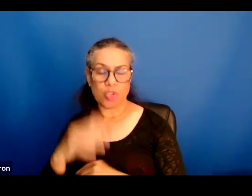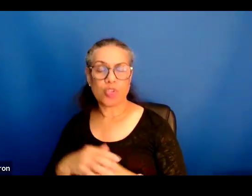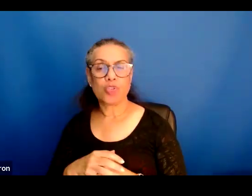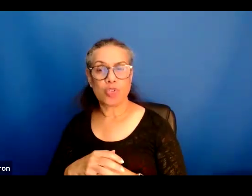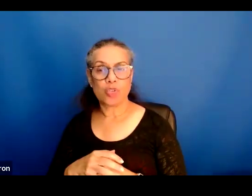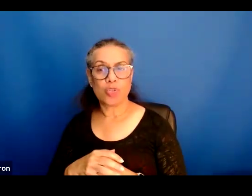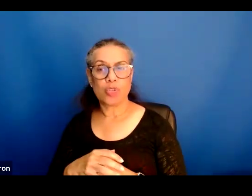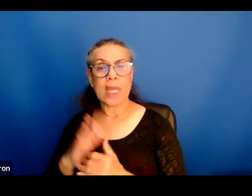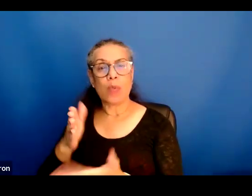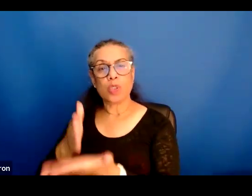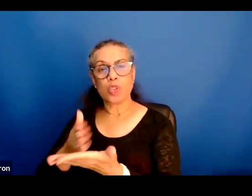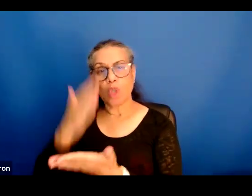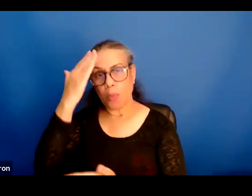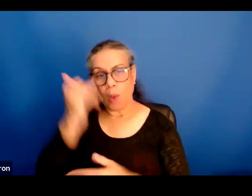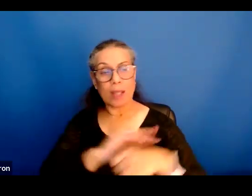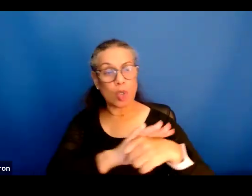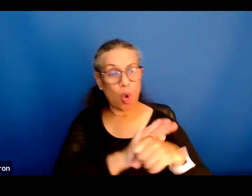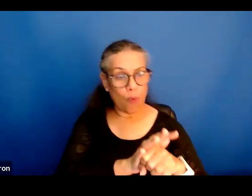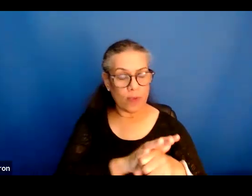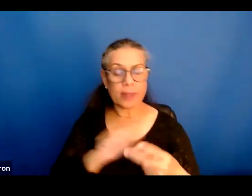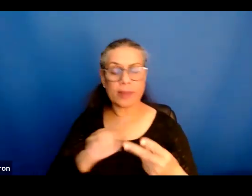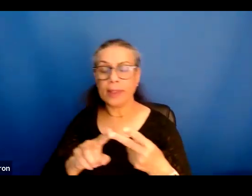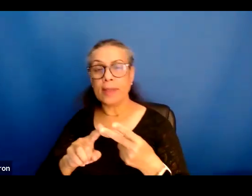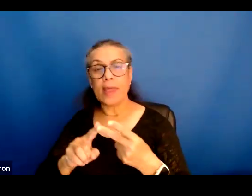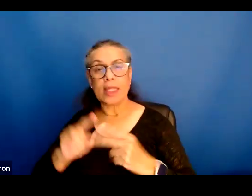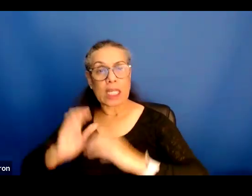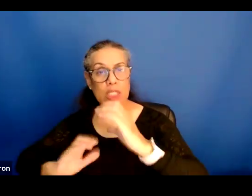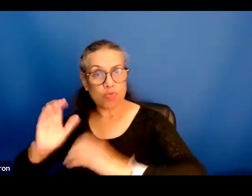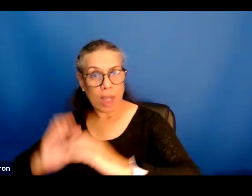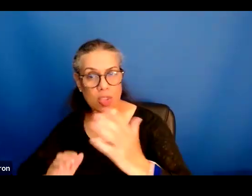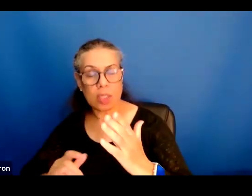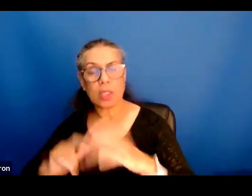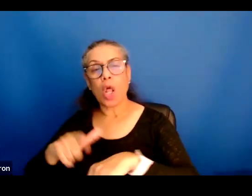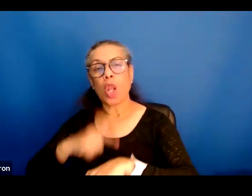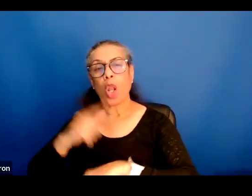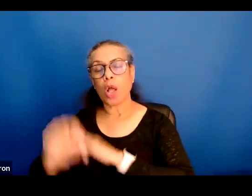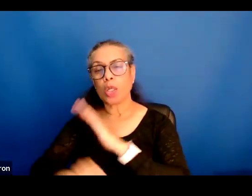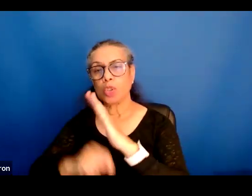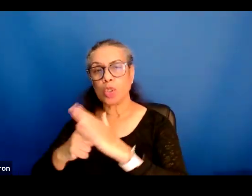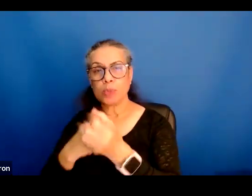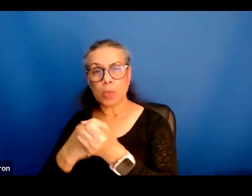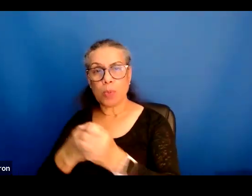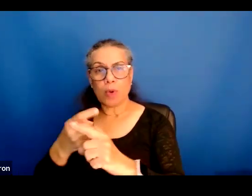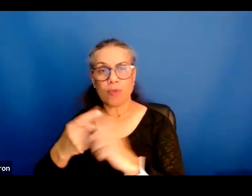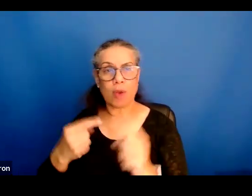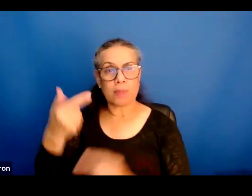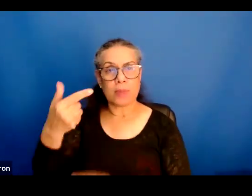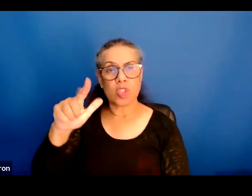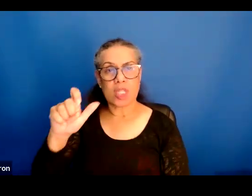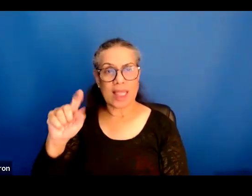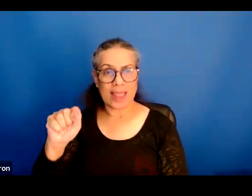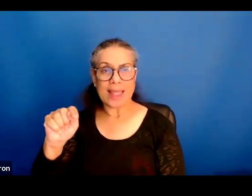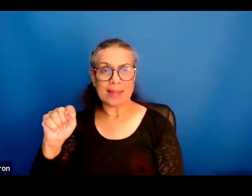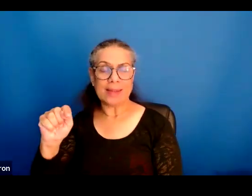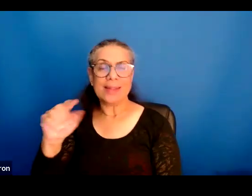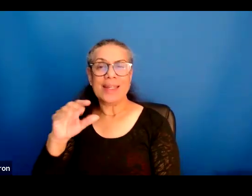got stopped because of COVID and then the construction for the new building, long-term support from the Gillette company. Well, this year they put it back on in the